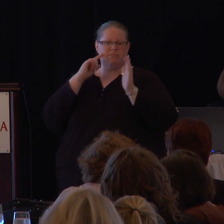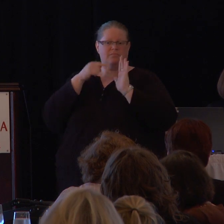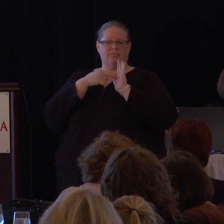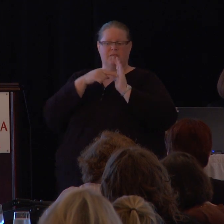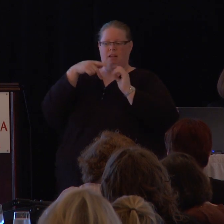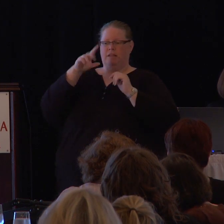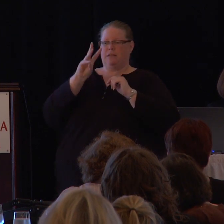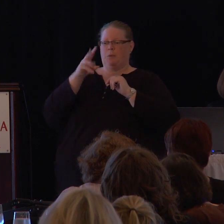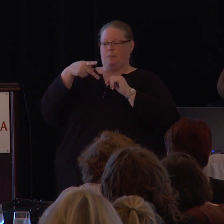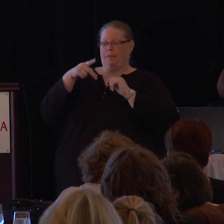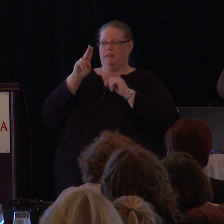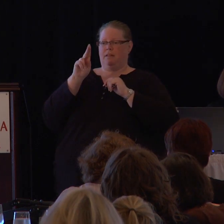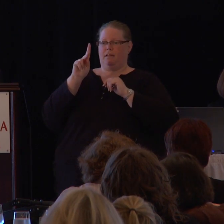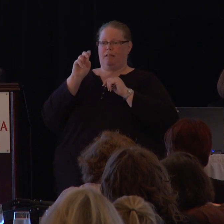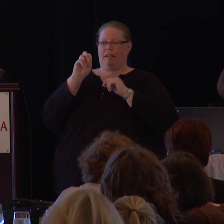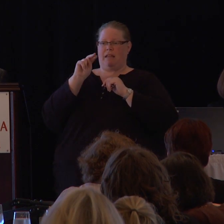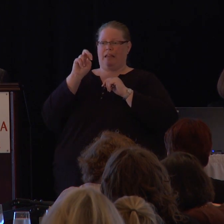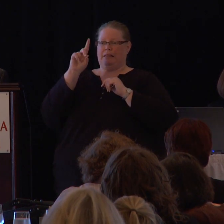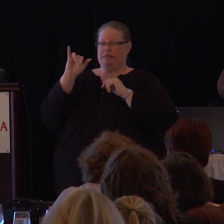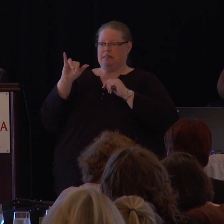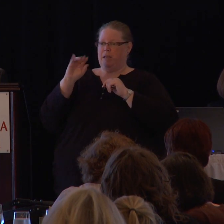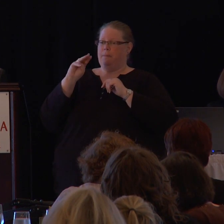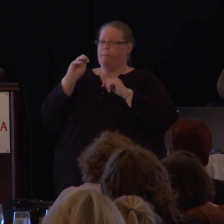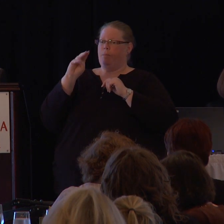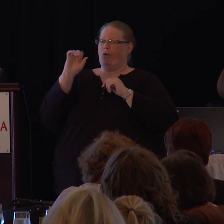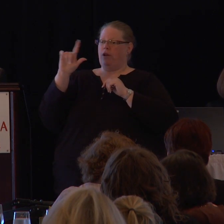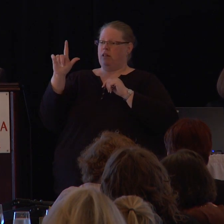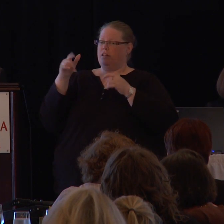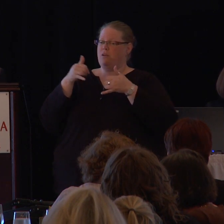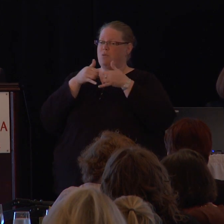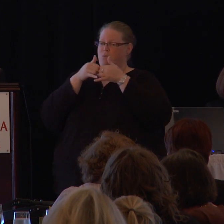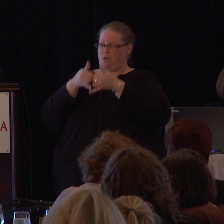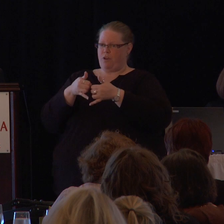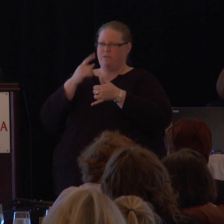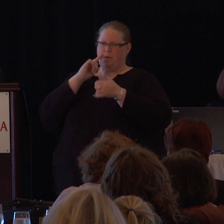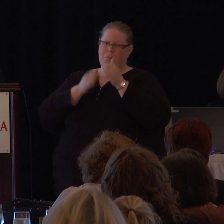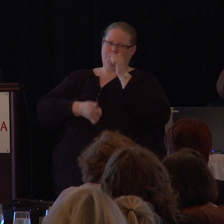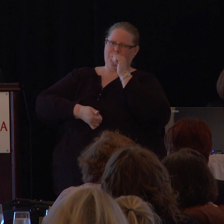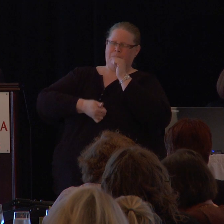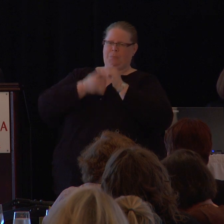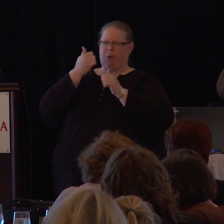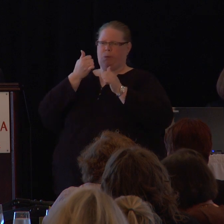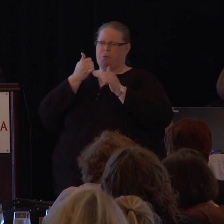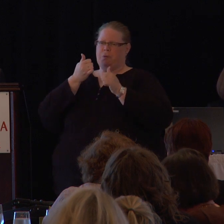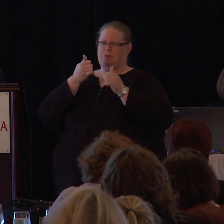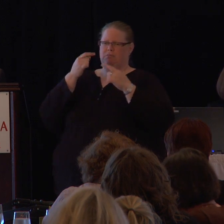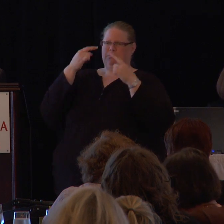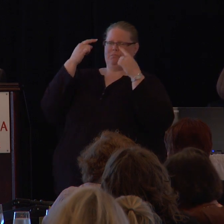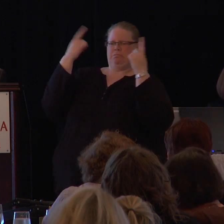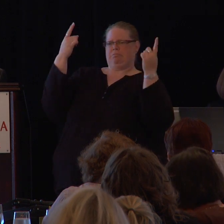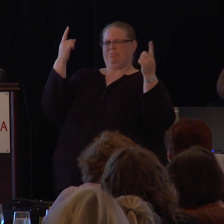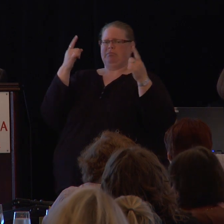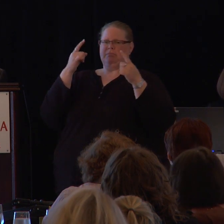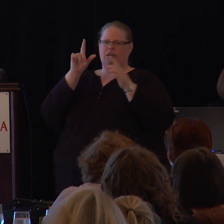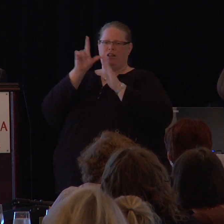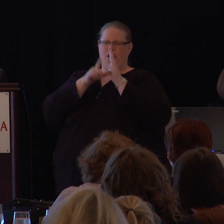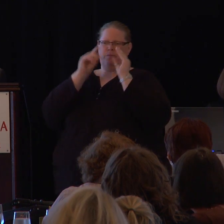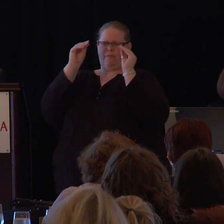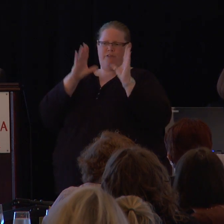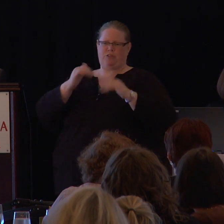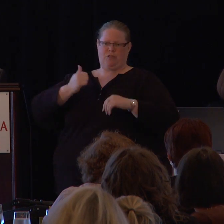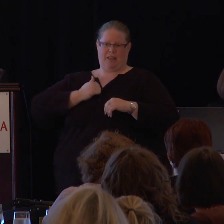W.P. Kennedy Memorial Award for the most distinguished law professor in Canada, and